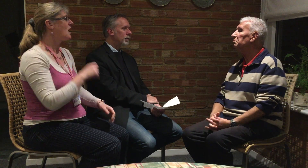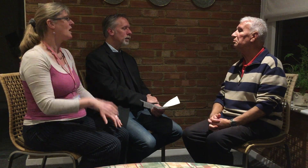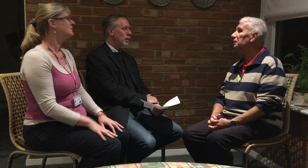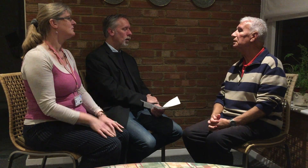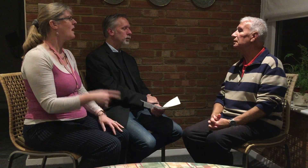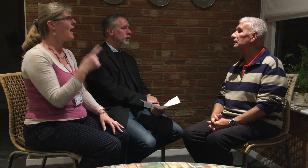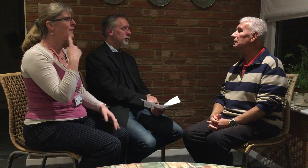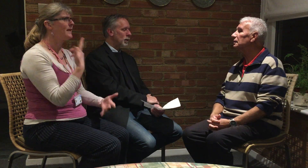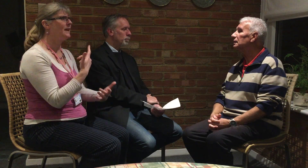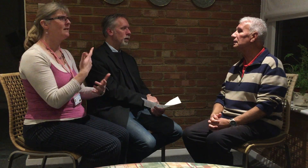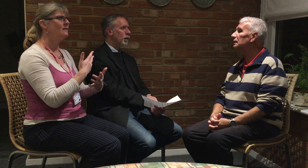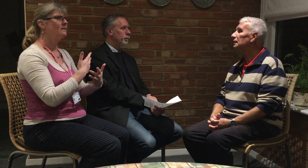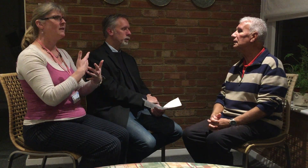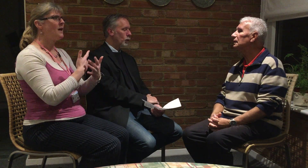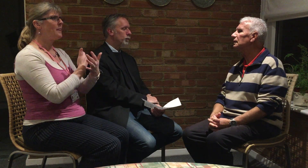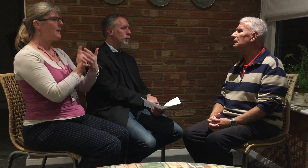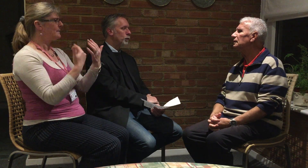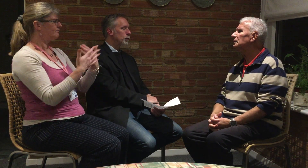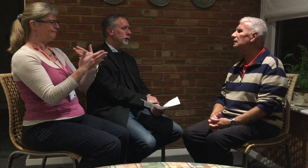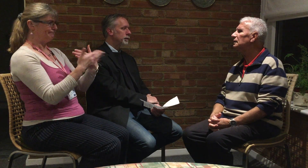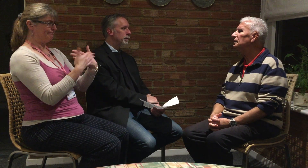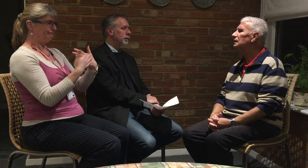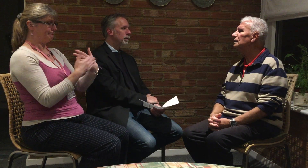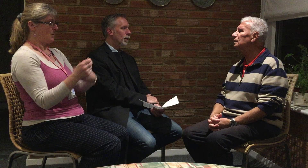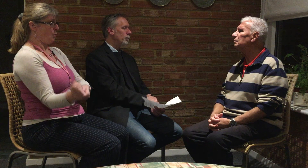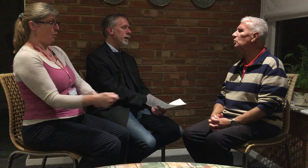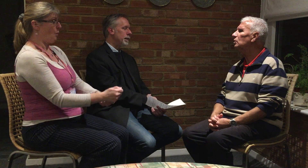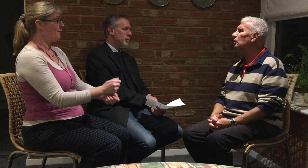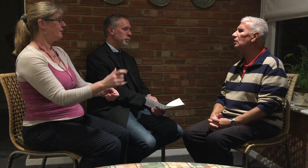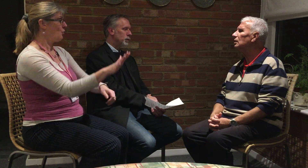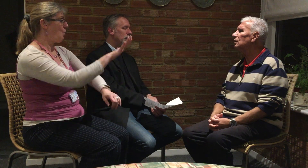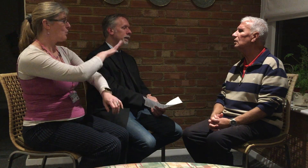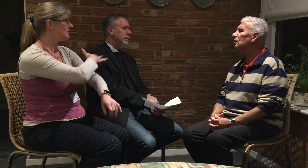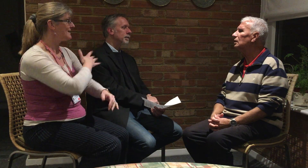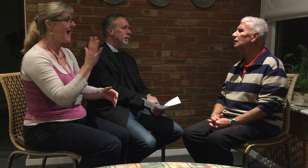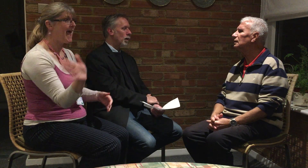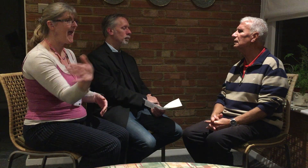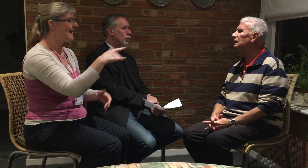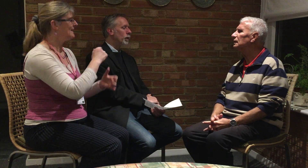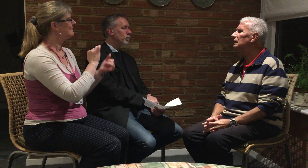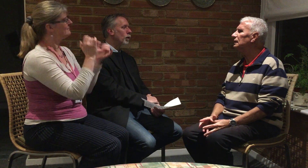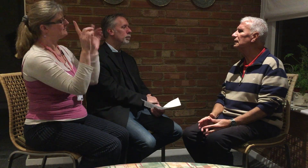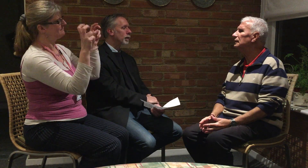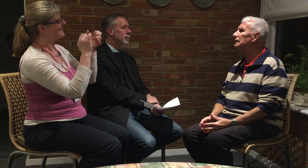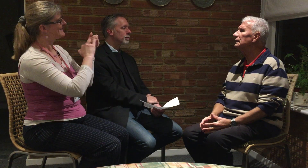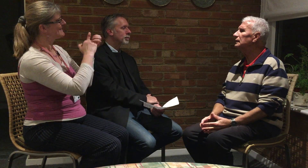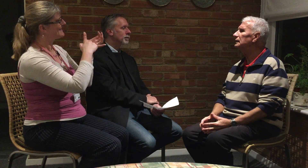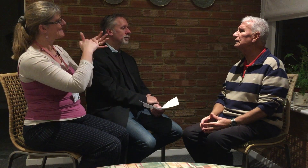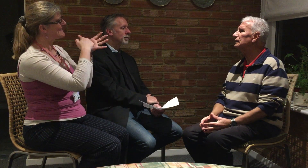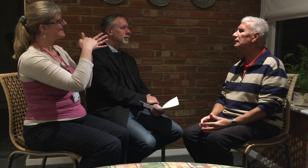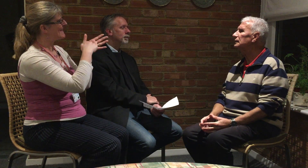the largest number of golf courses of any state are all in Florida.